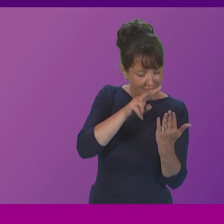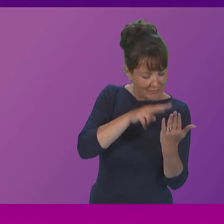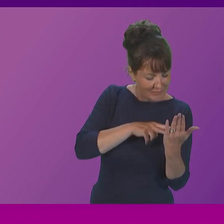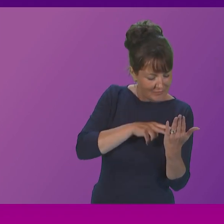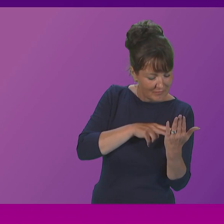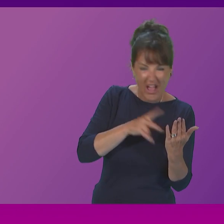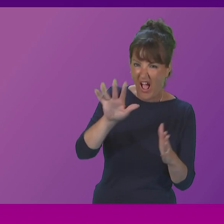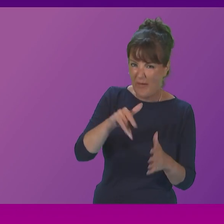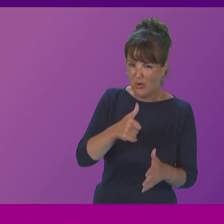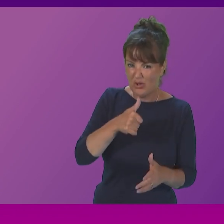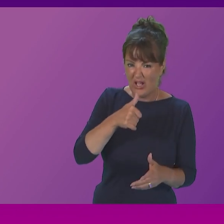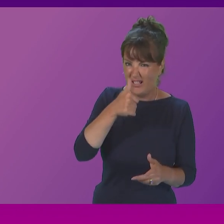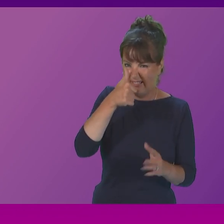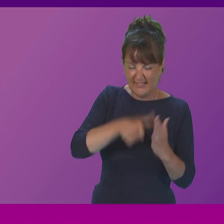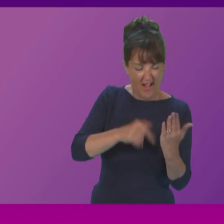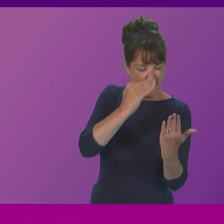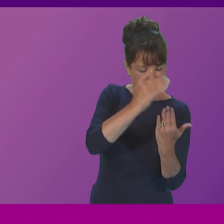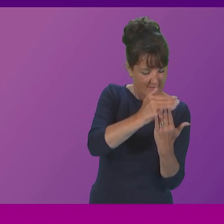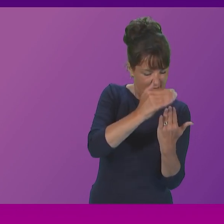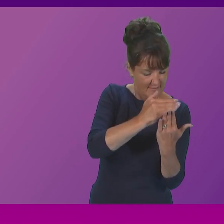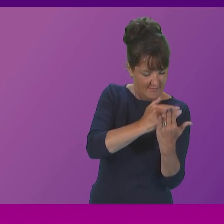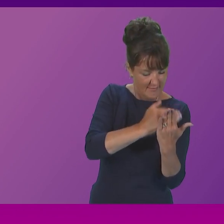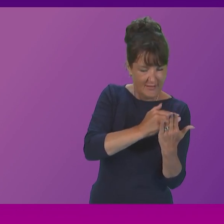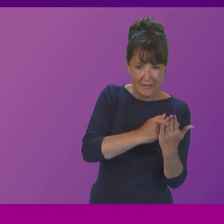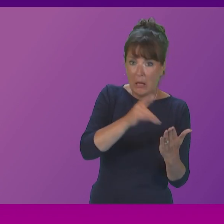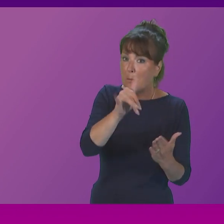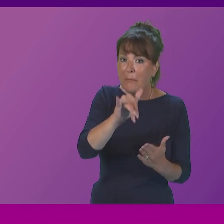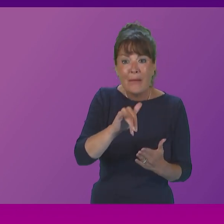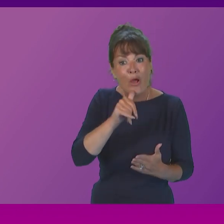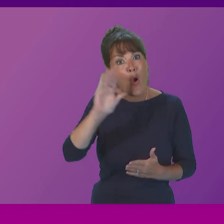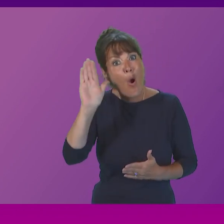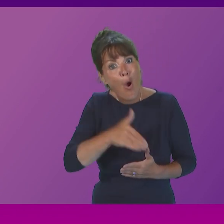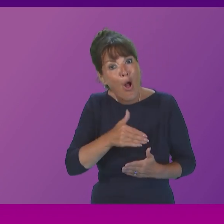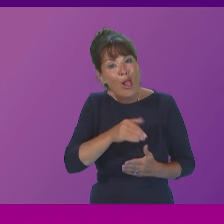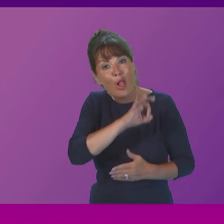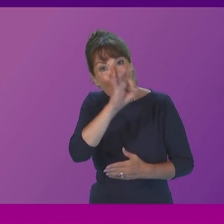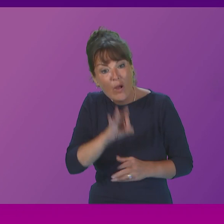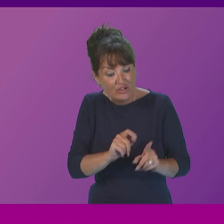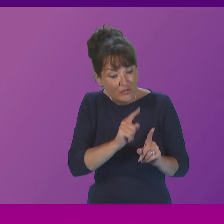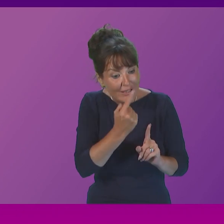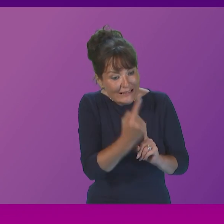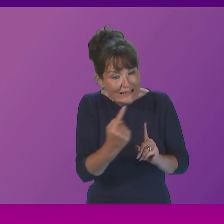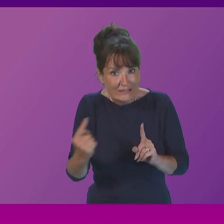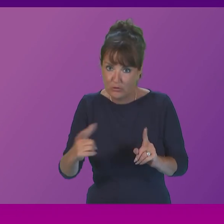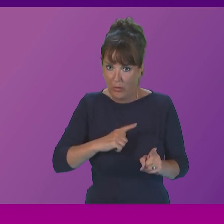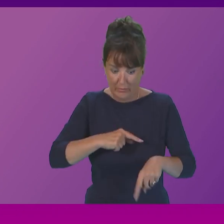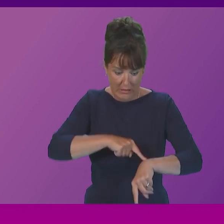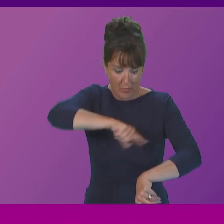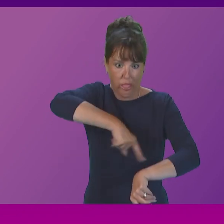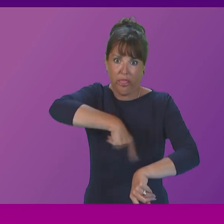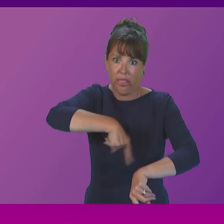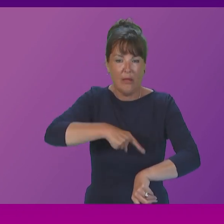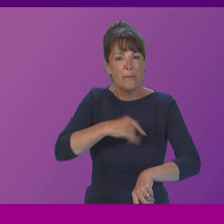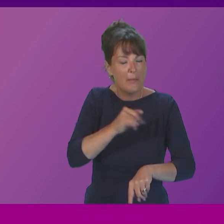I'm just going to start from this end and work up, and I may not put every question to every panellist because obviously we'll not have as